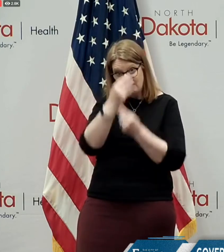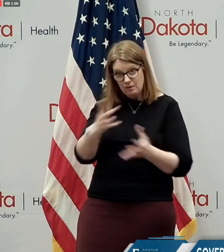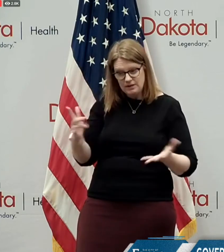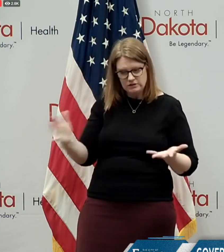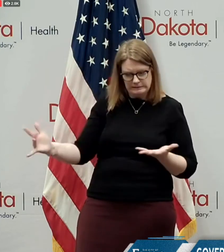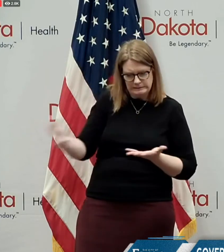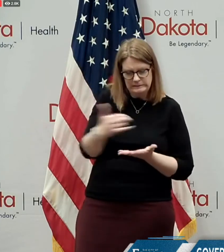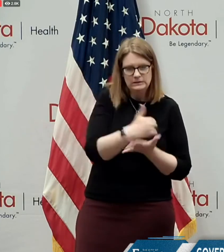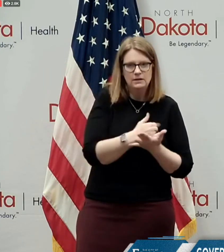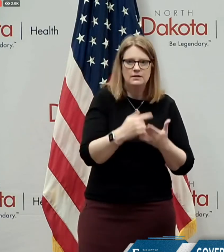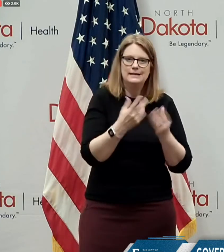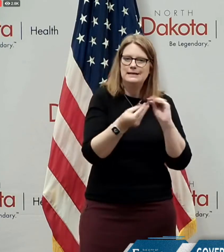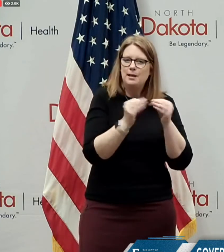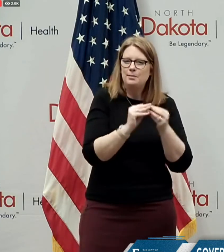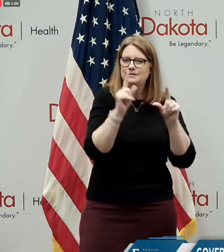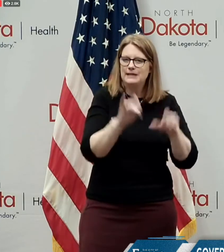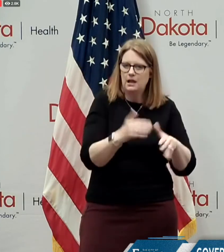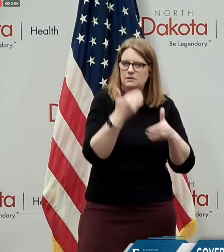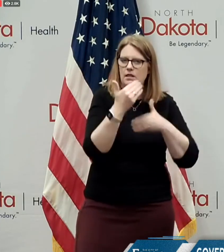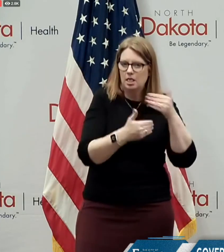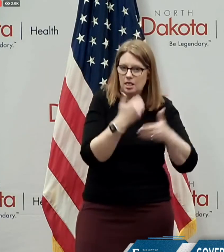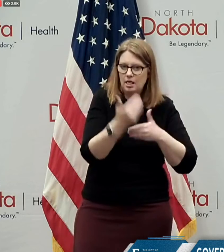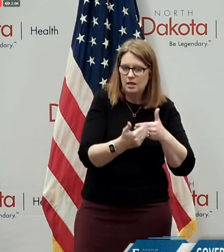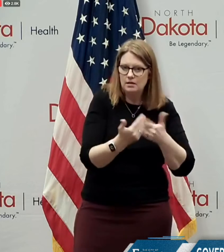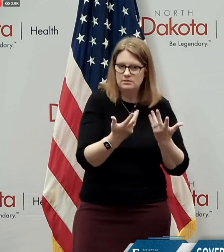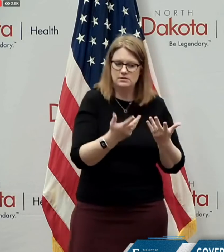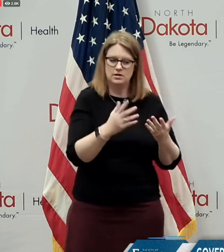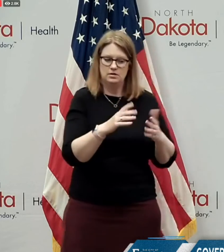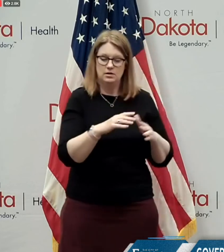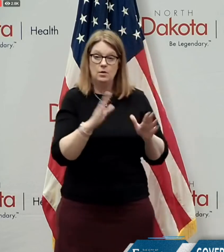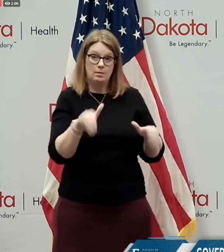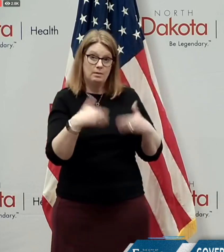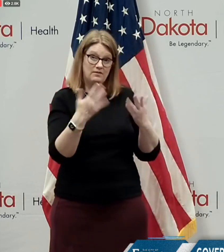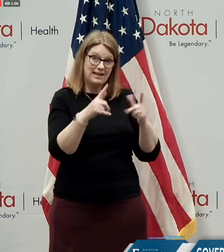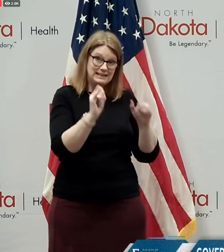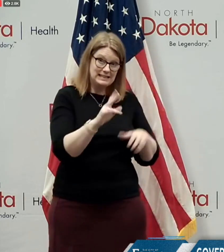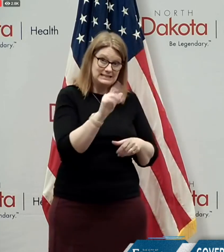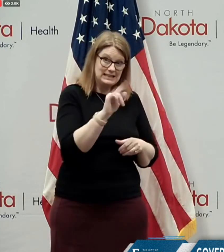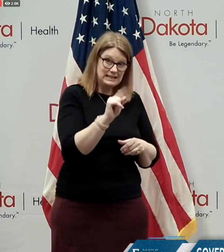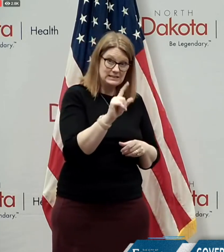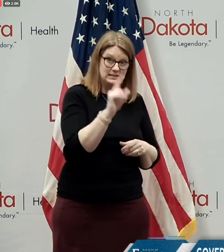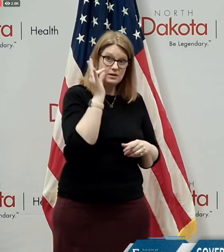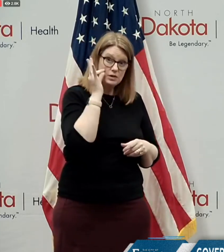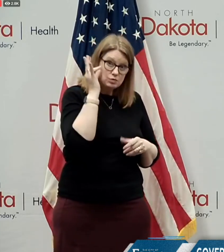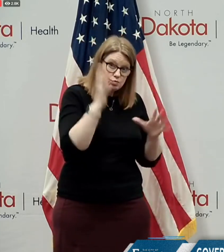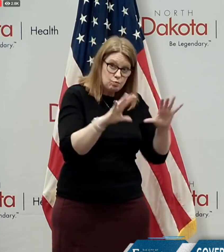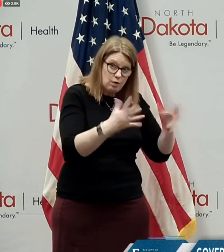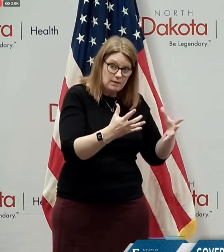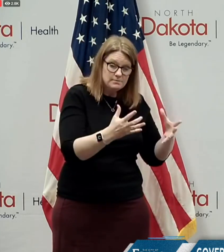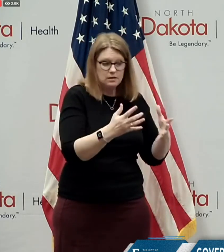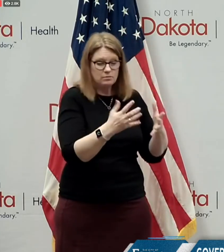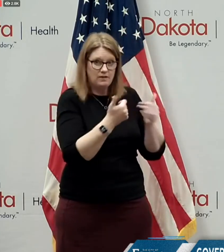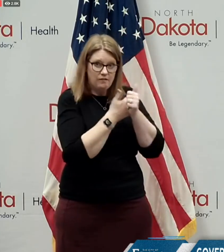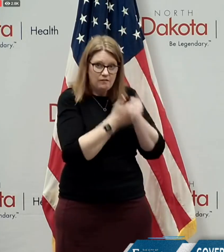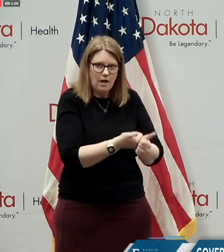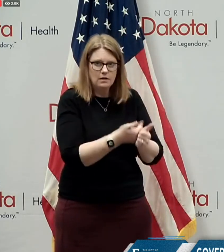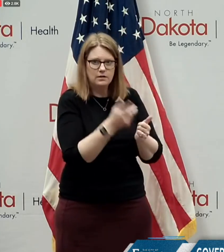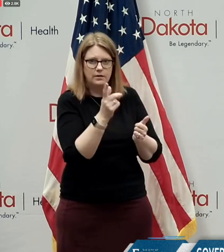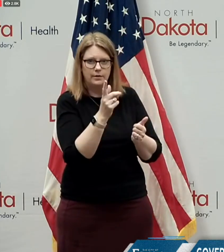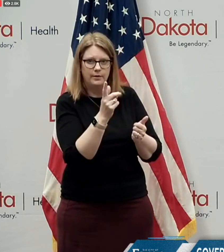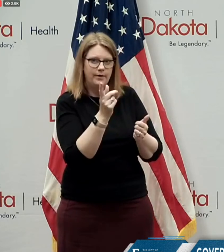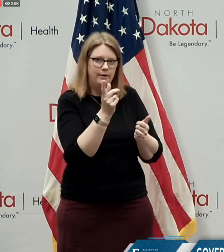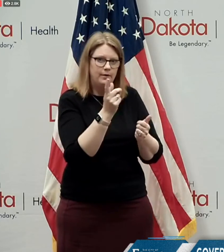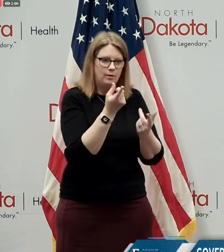were conducted, because again, we provide those testing kits to the tribes, and we track those for good reasons. And so